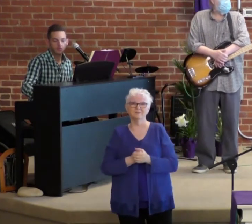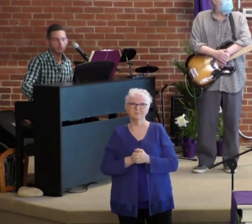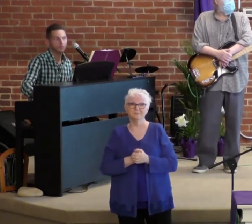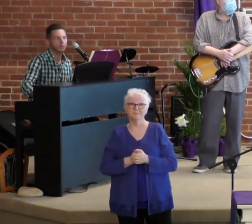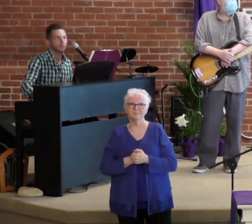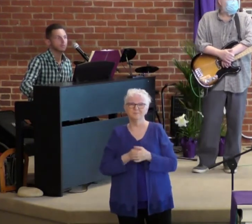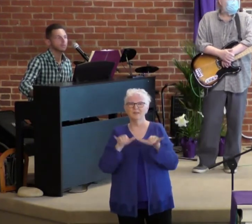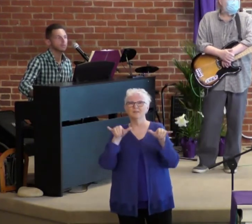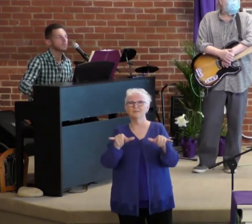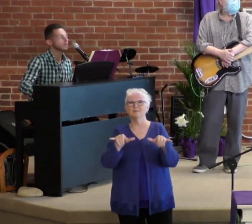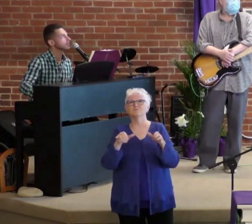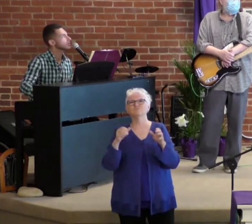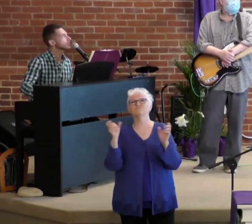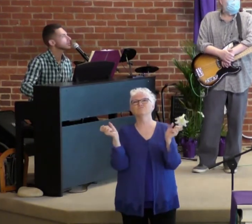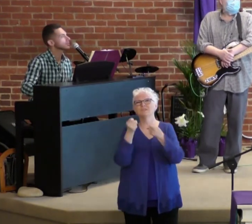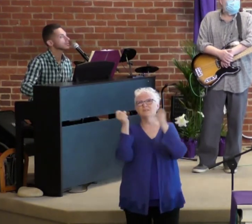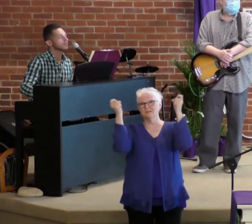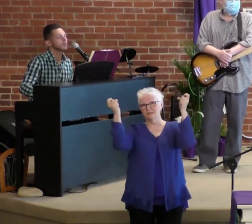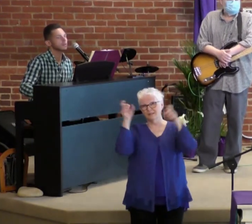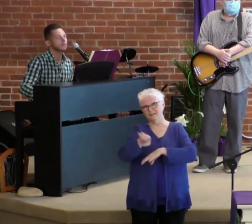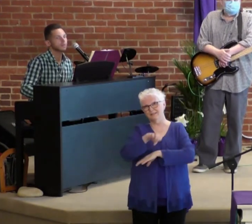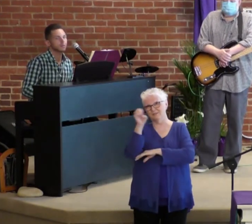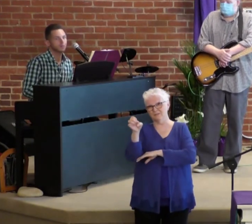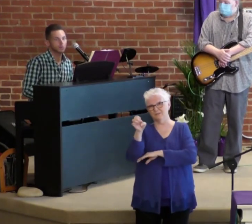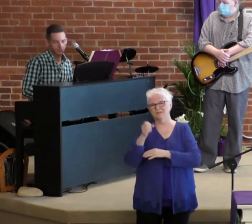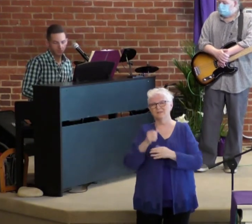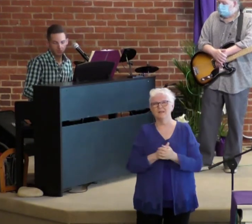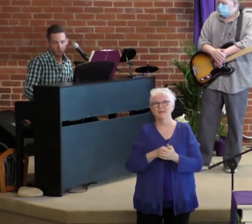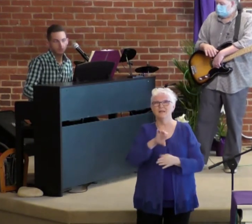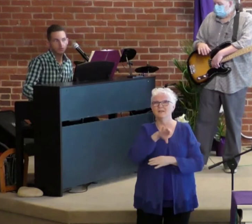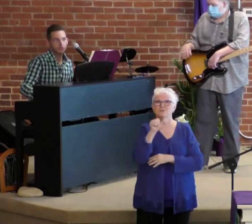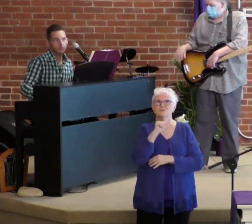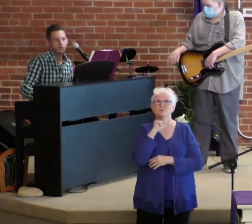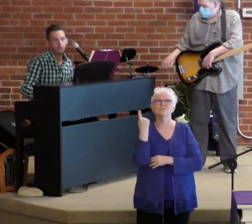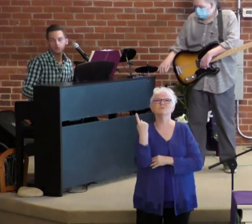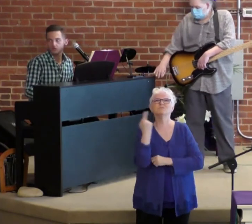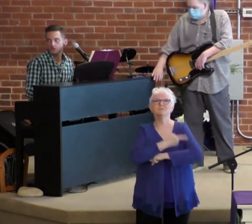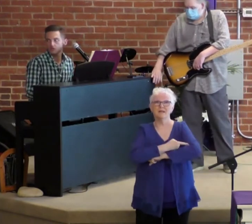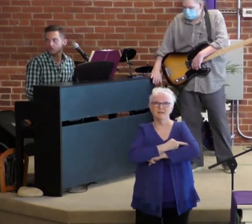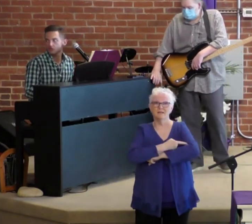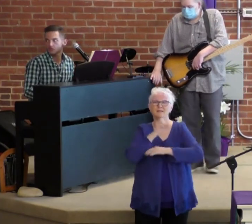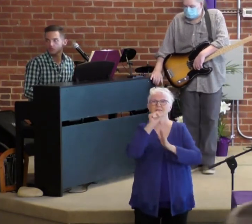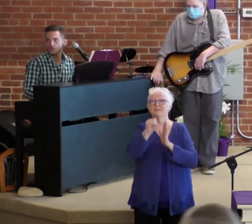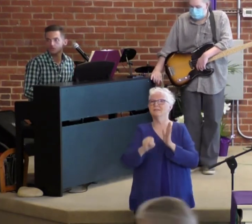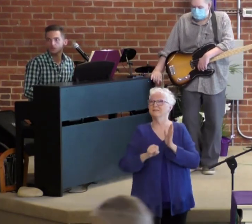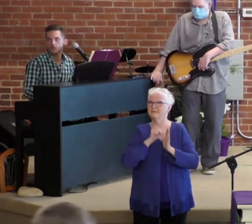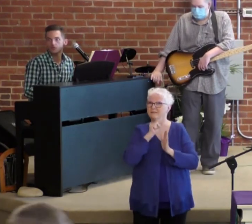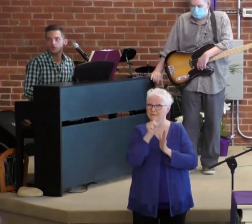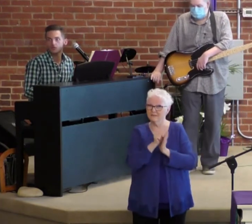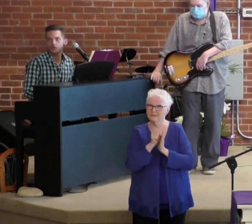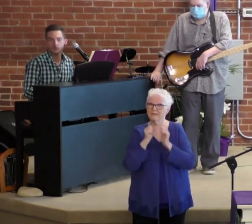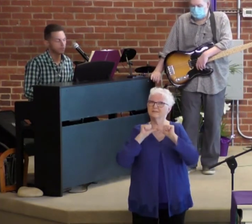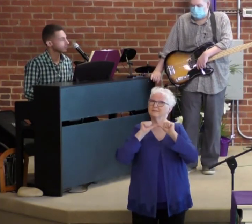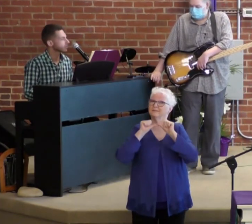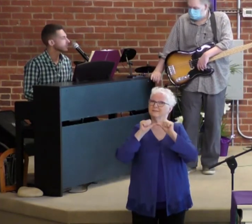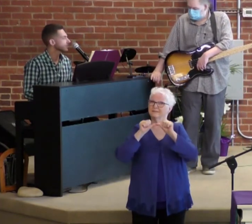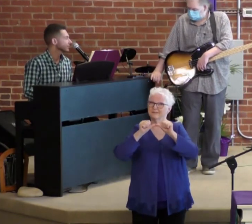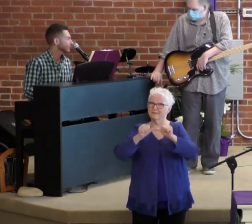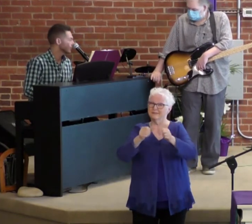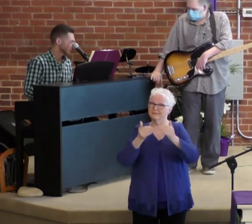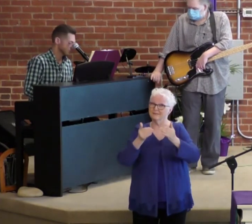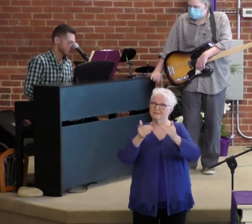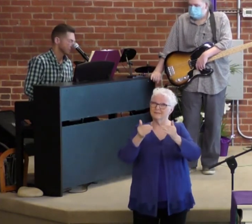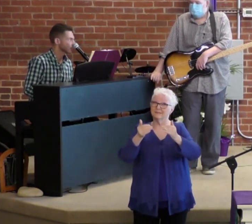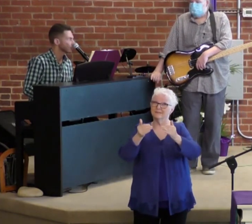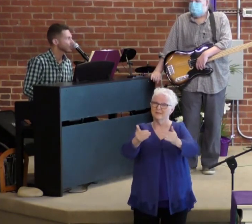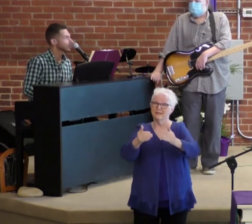still celebrating Easter, you know that, right? Easter's not just a day, it's a season. And it continues right on